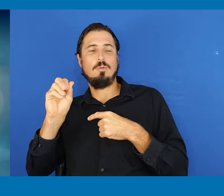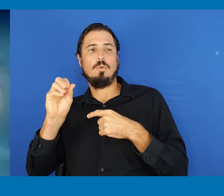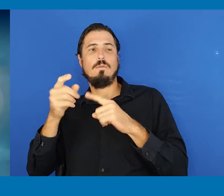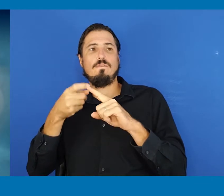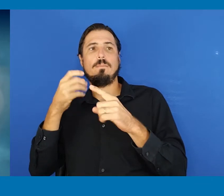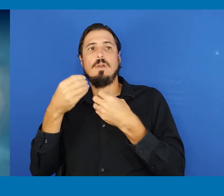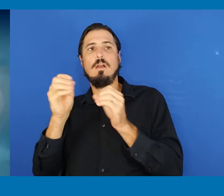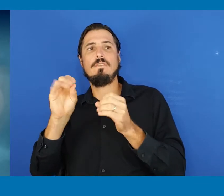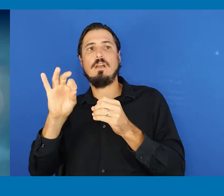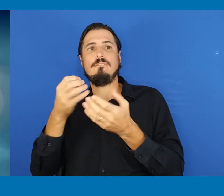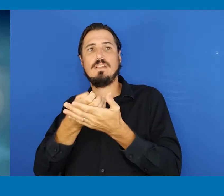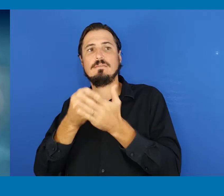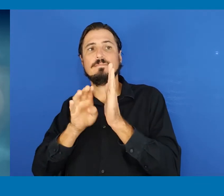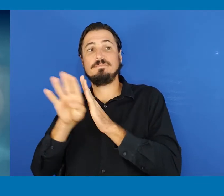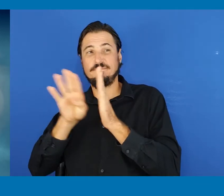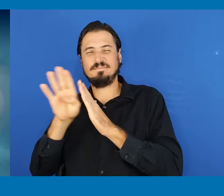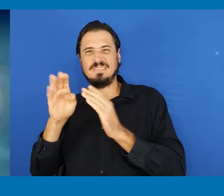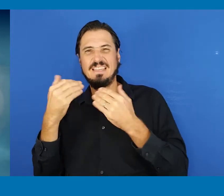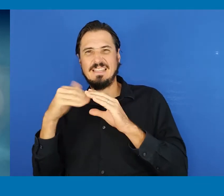at